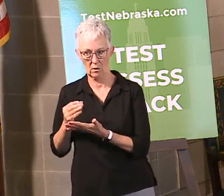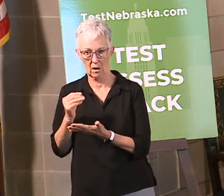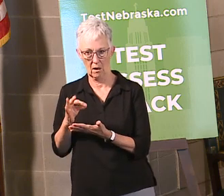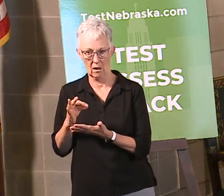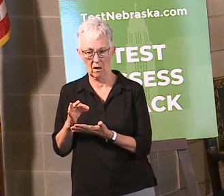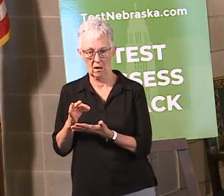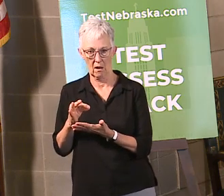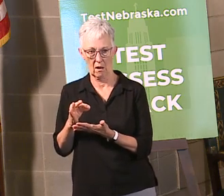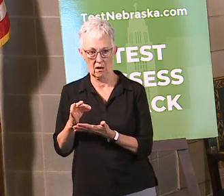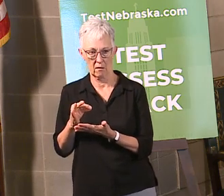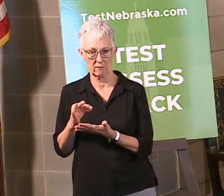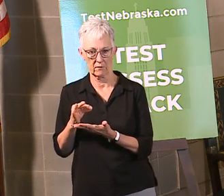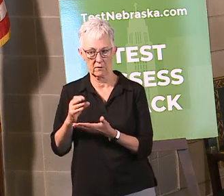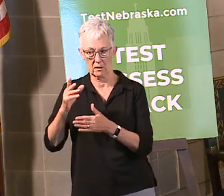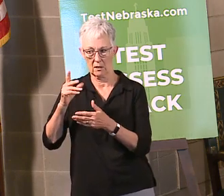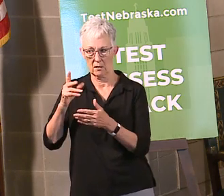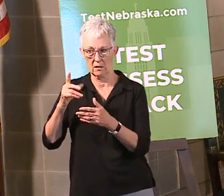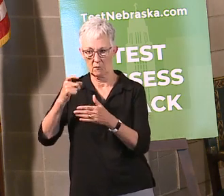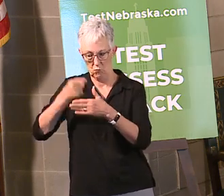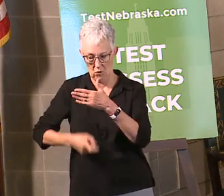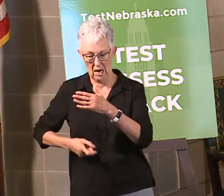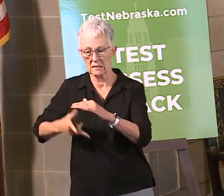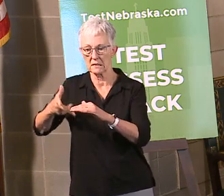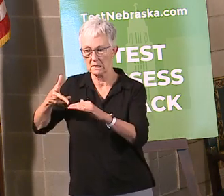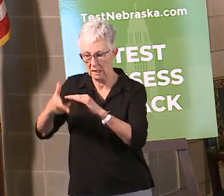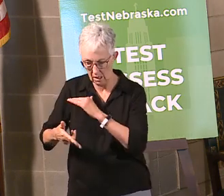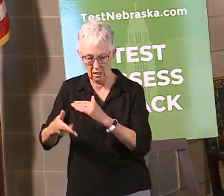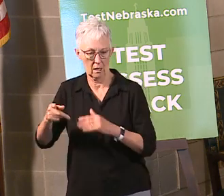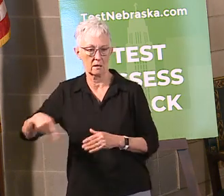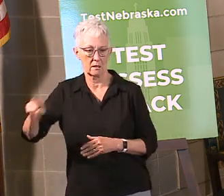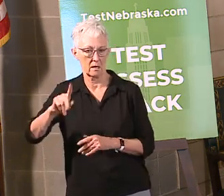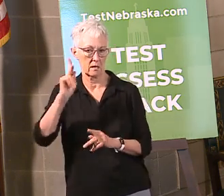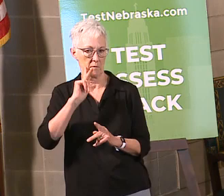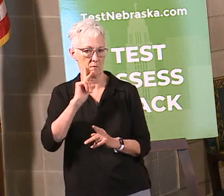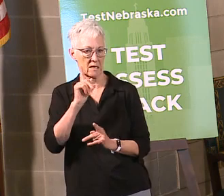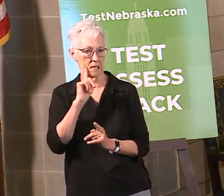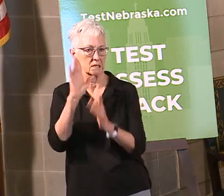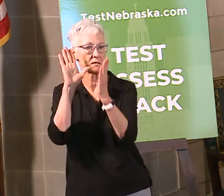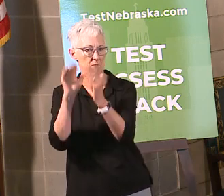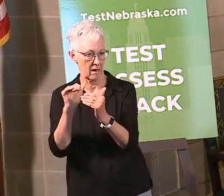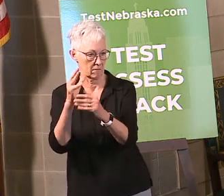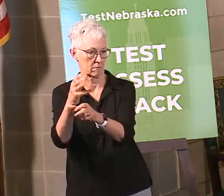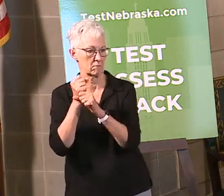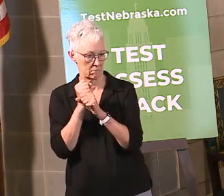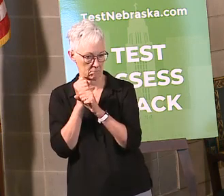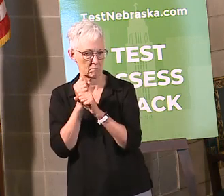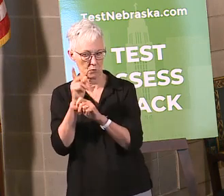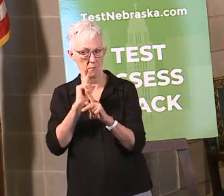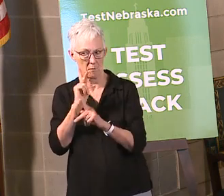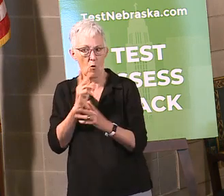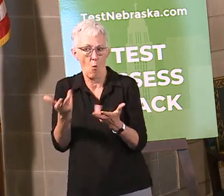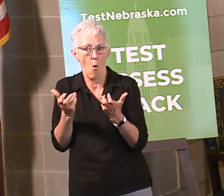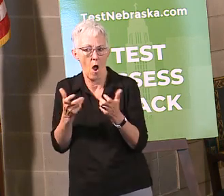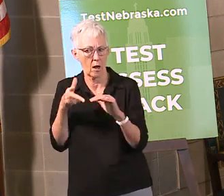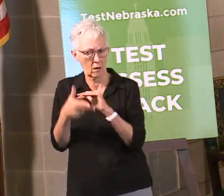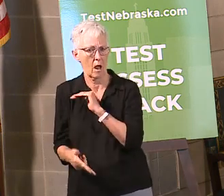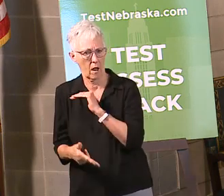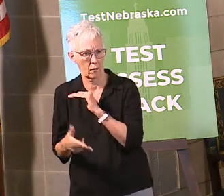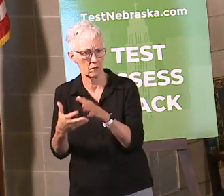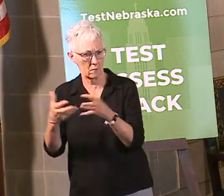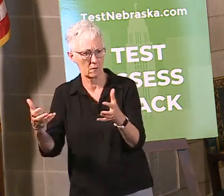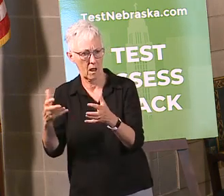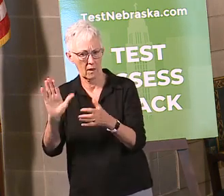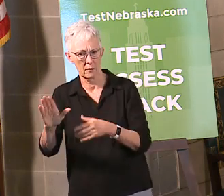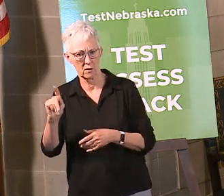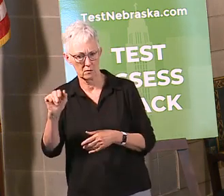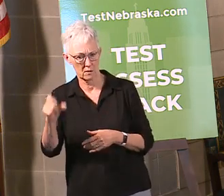up, said, by resetting expectations mean you're not gonna get as much property tax relief, you're not gonna have as much money for business incentives as you thought prior to the pandemic, and